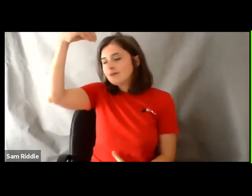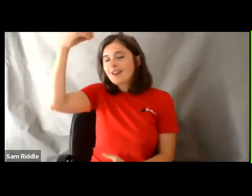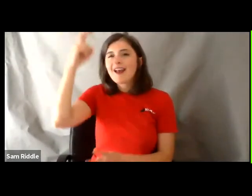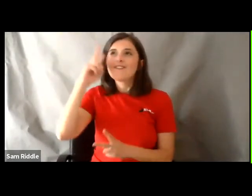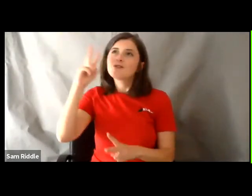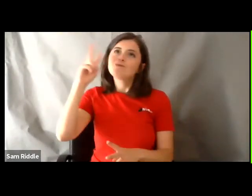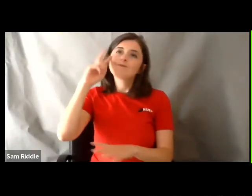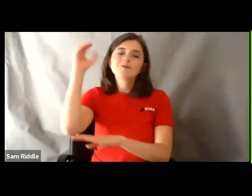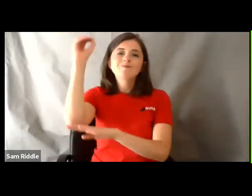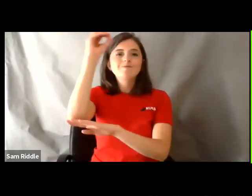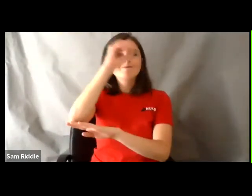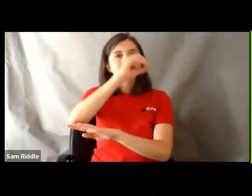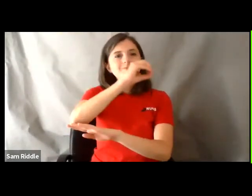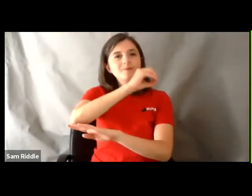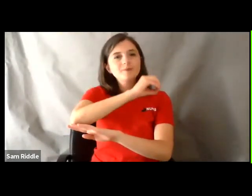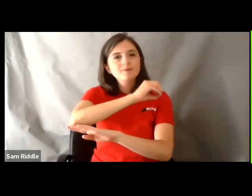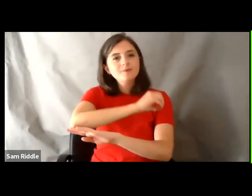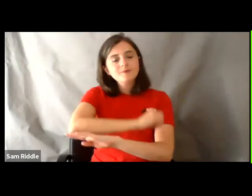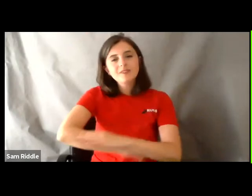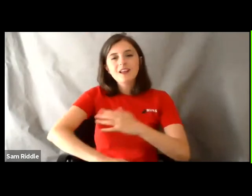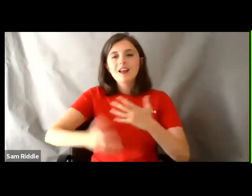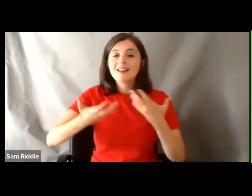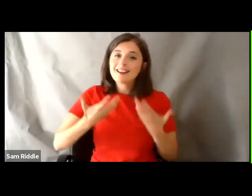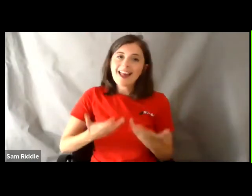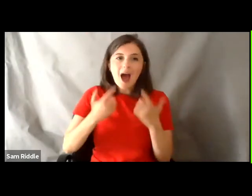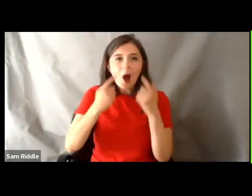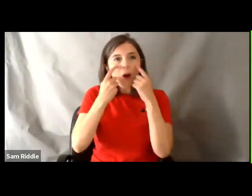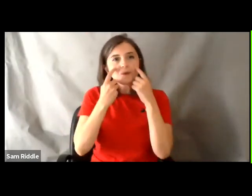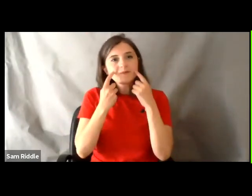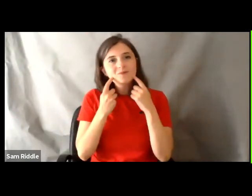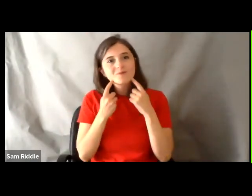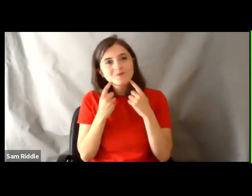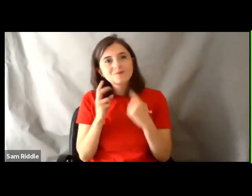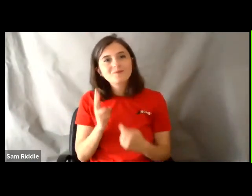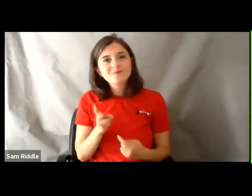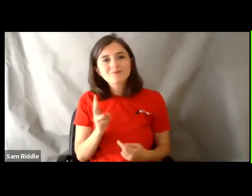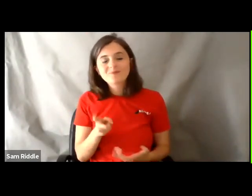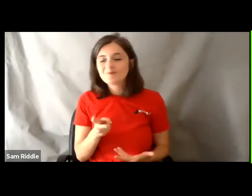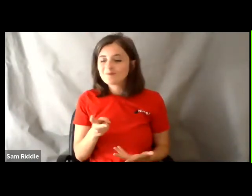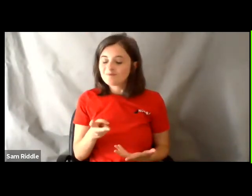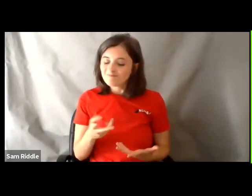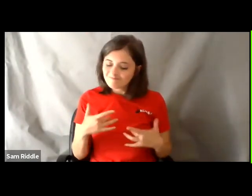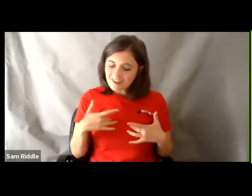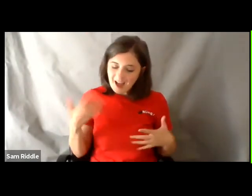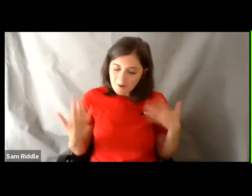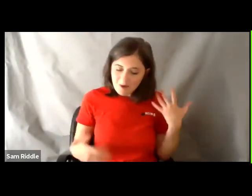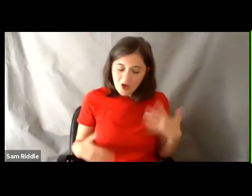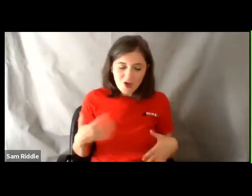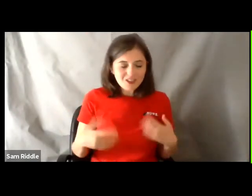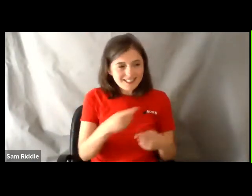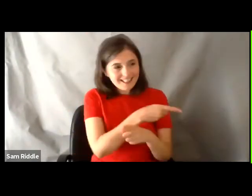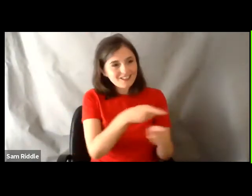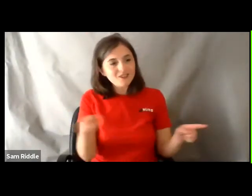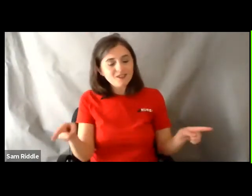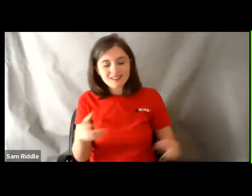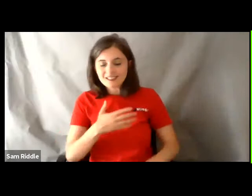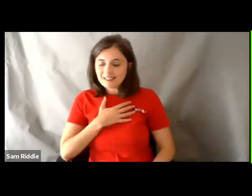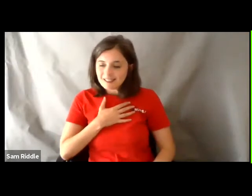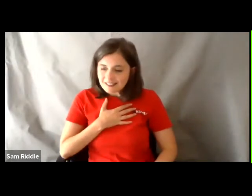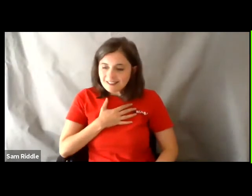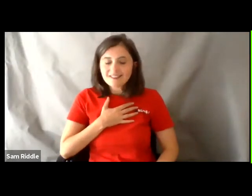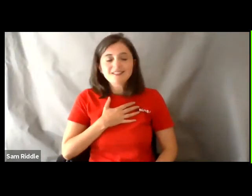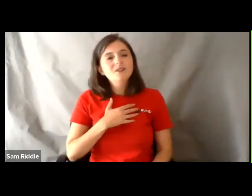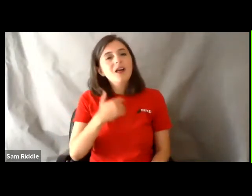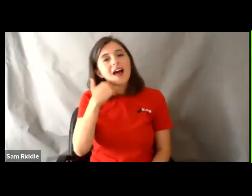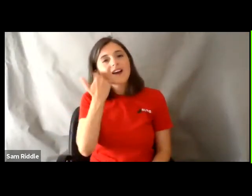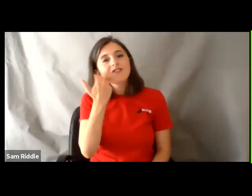sun. Now I am crying once again. I am hurting everyone. Every